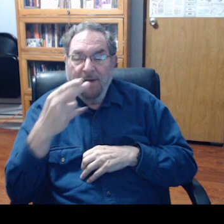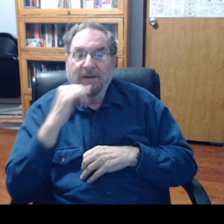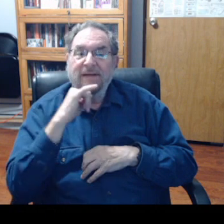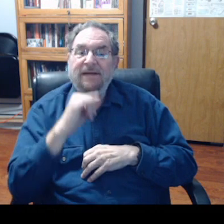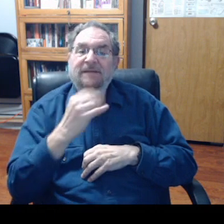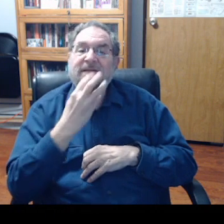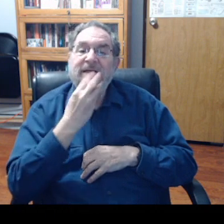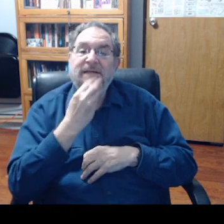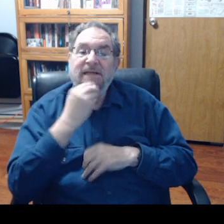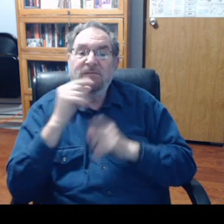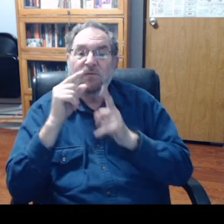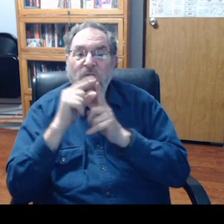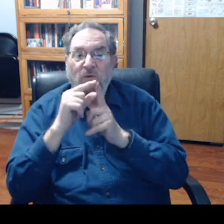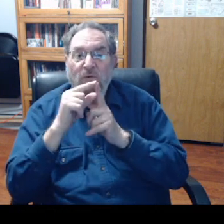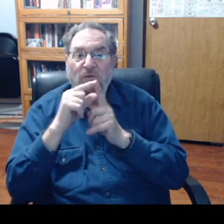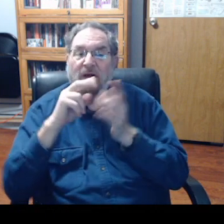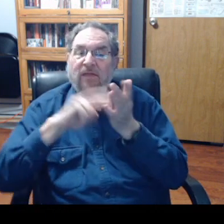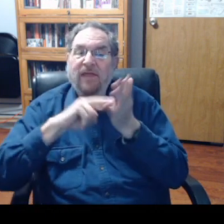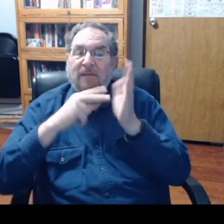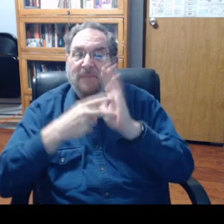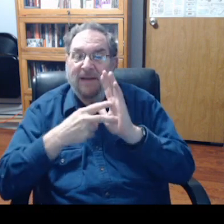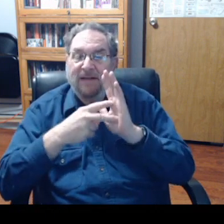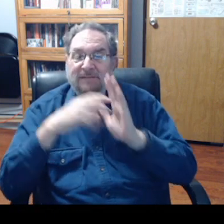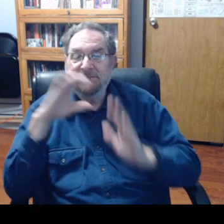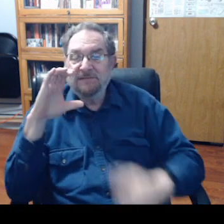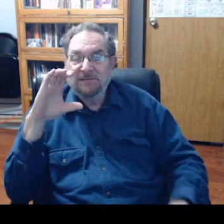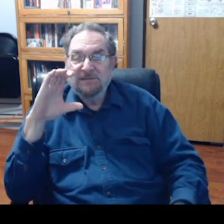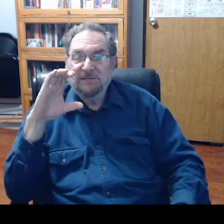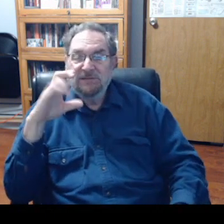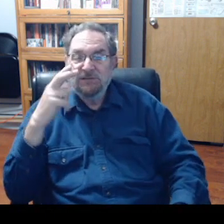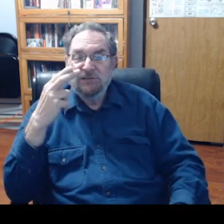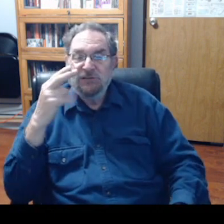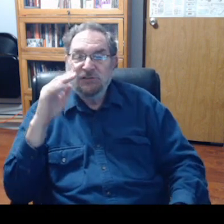kippah is the Hebrew word that means